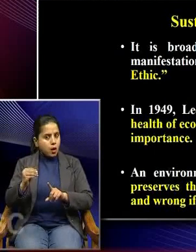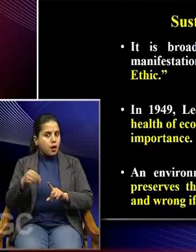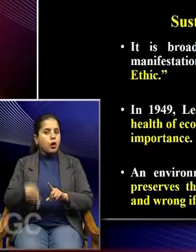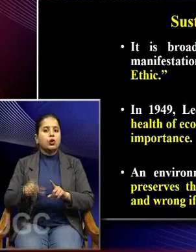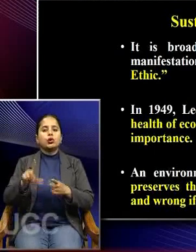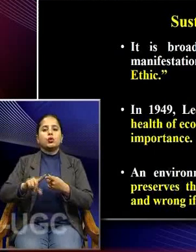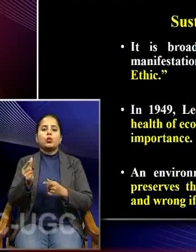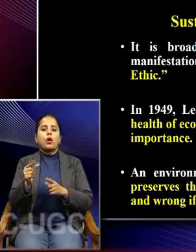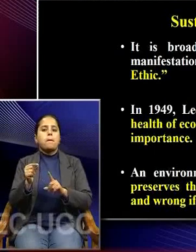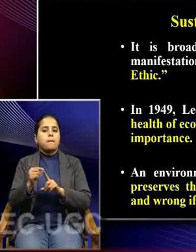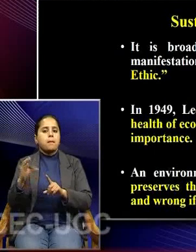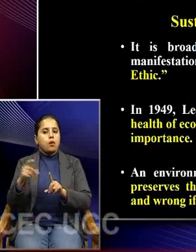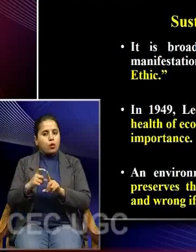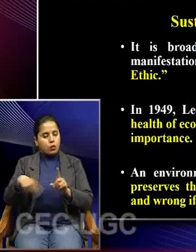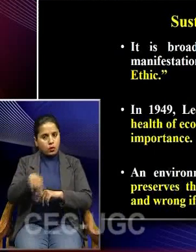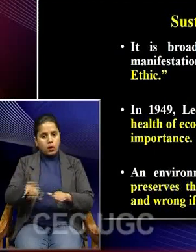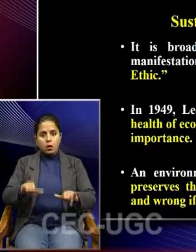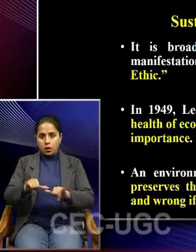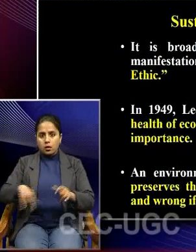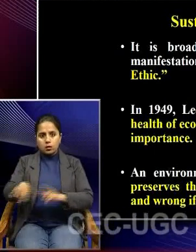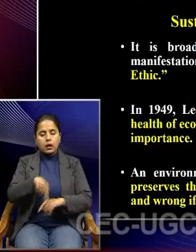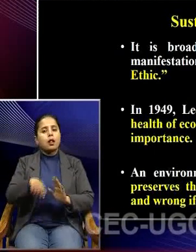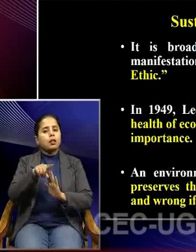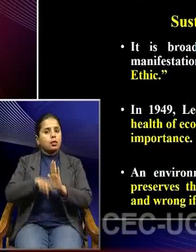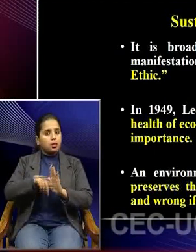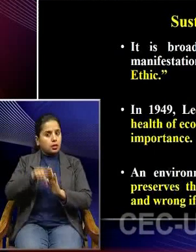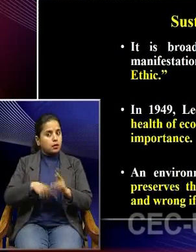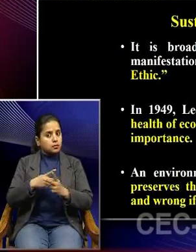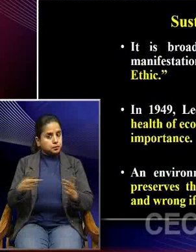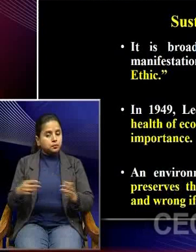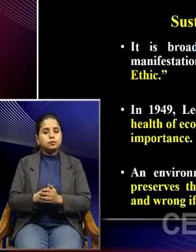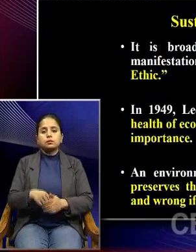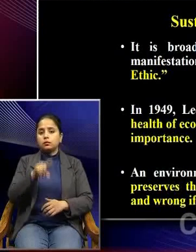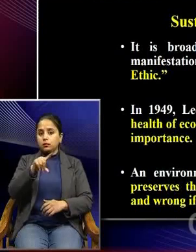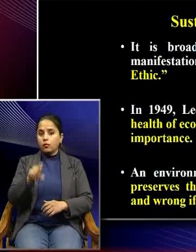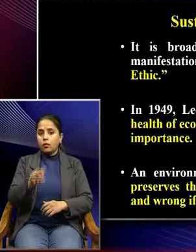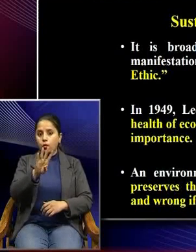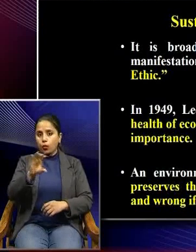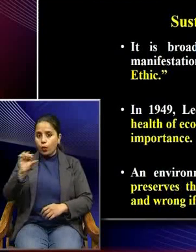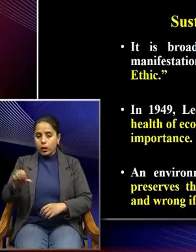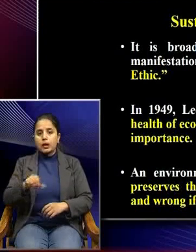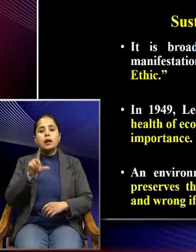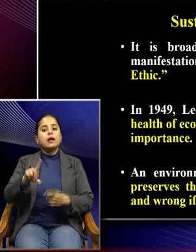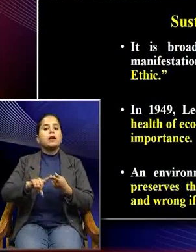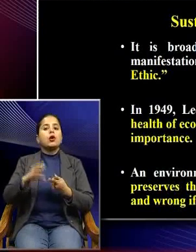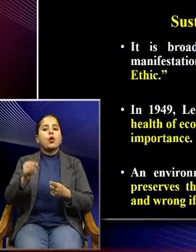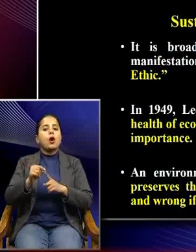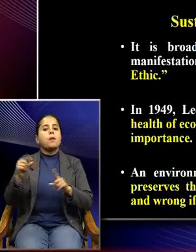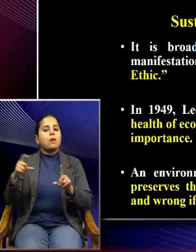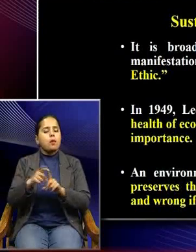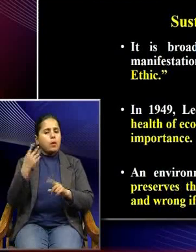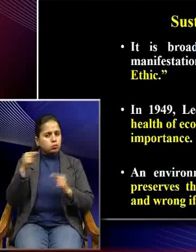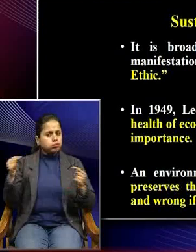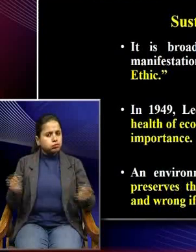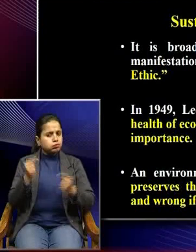is considered as land ethics. In 1949, Leopold argued that it is